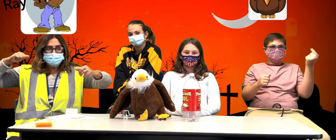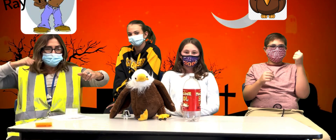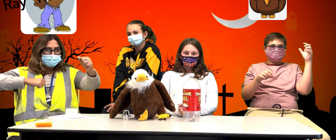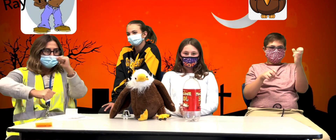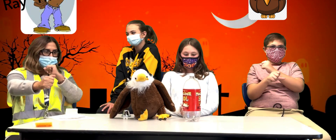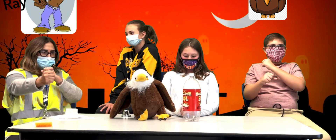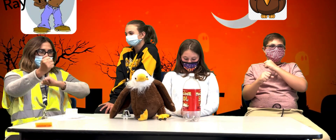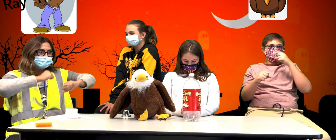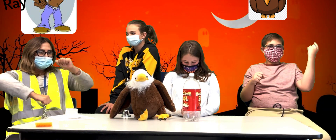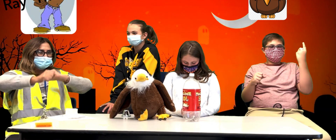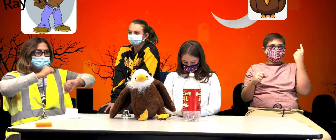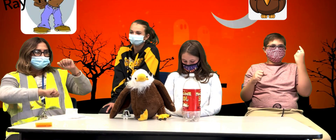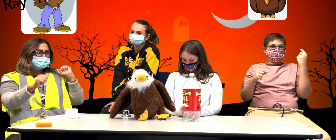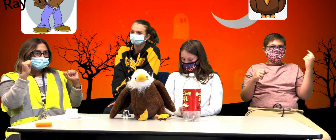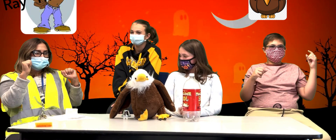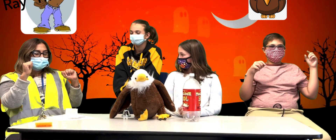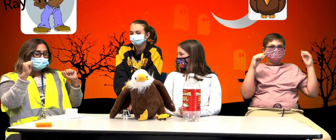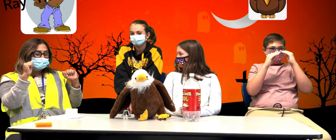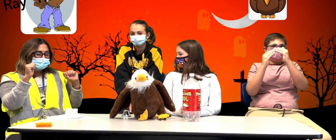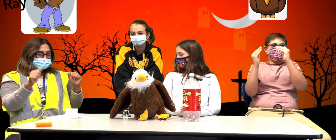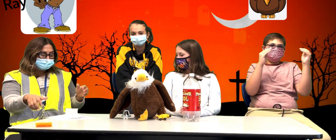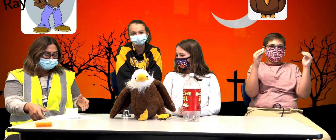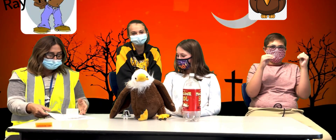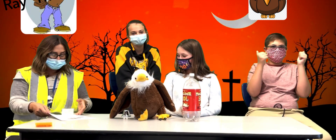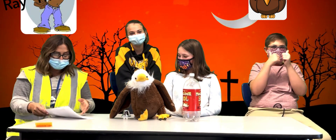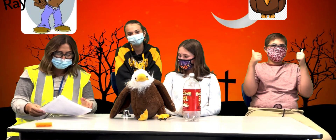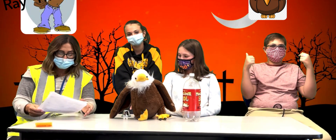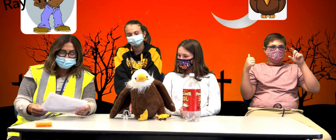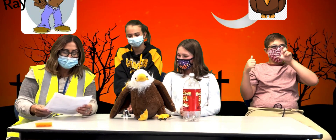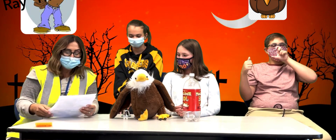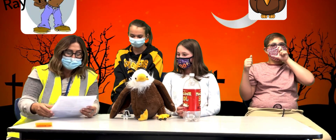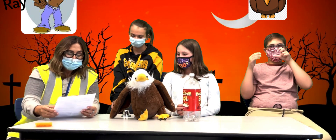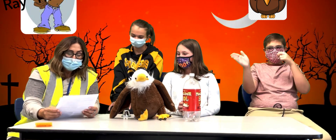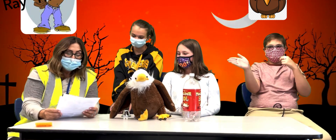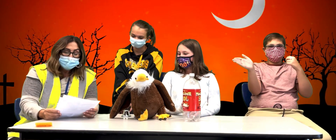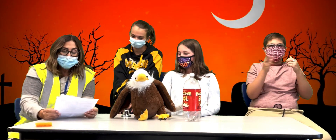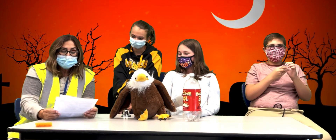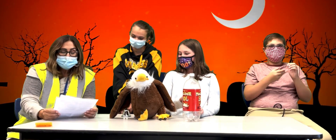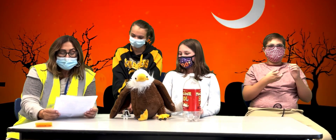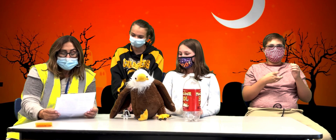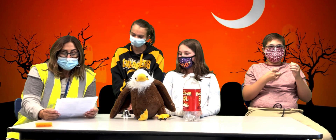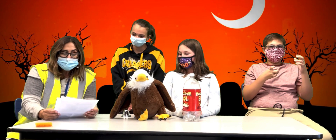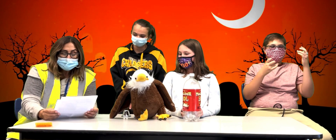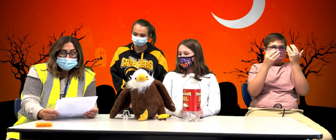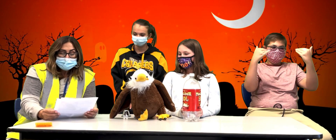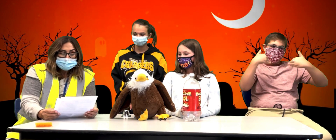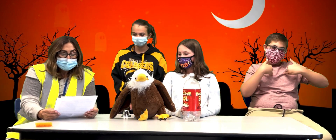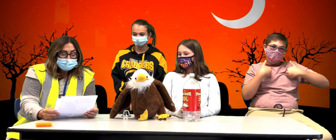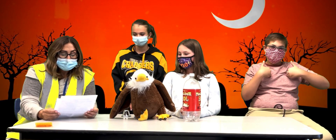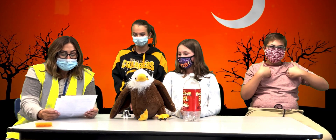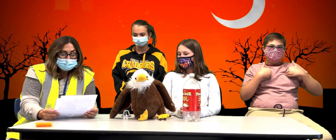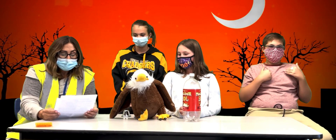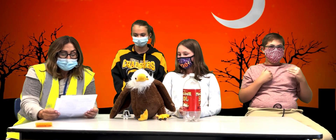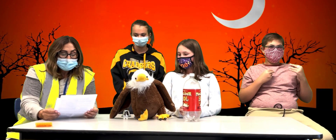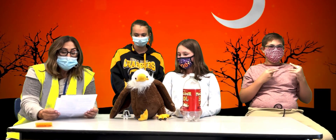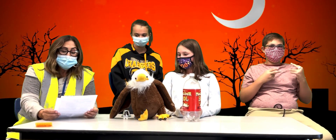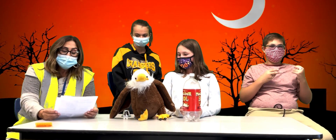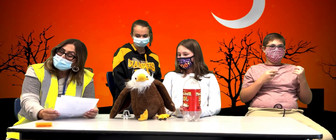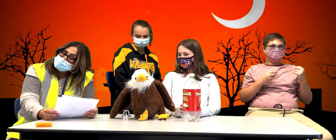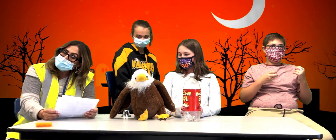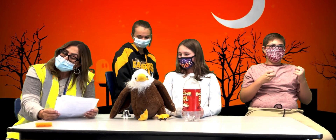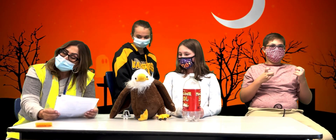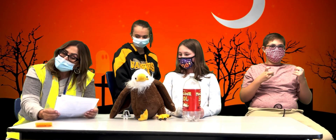first Battle of the Eagles. We have